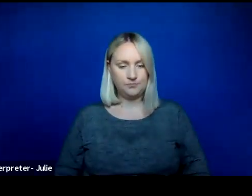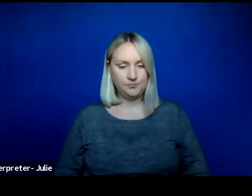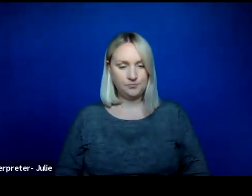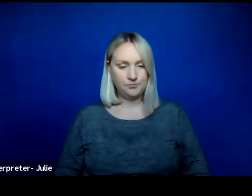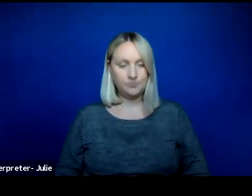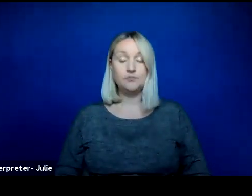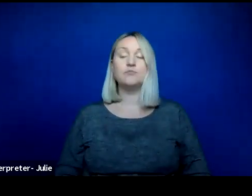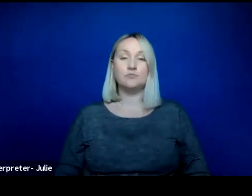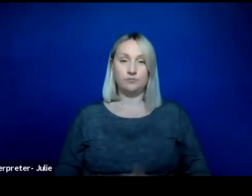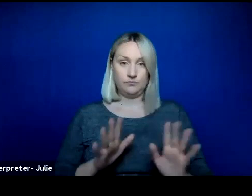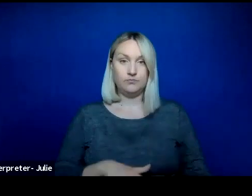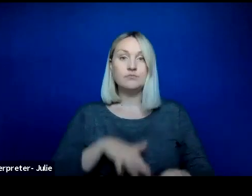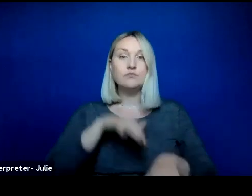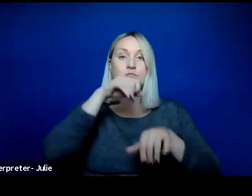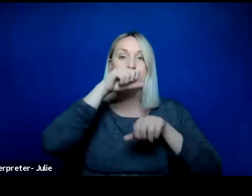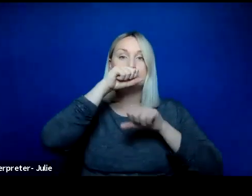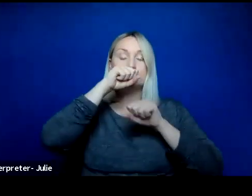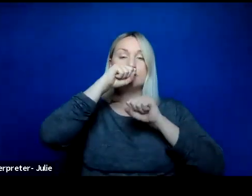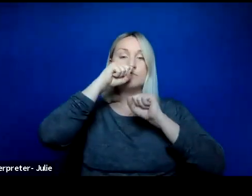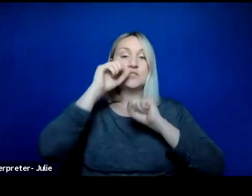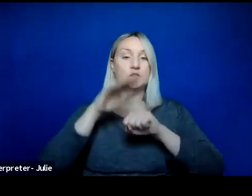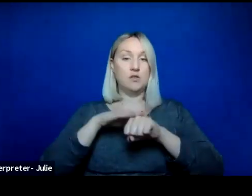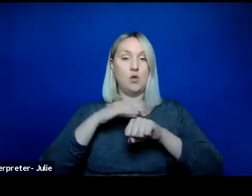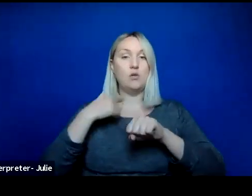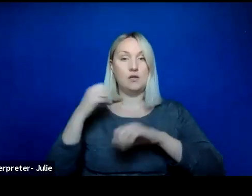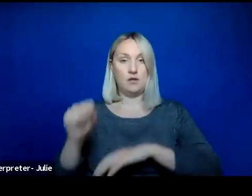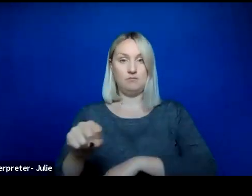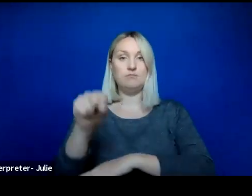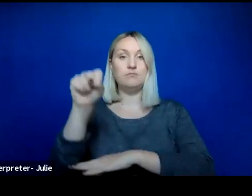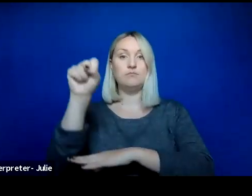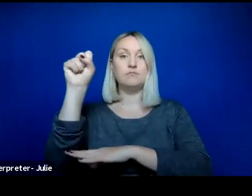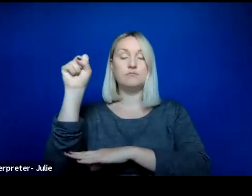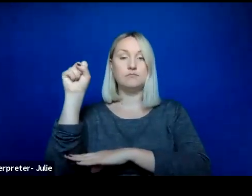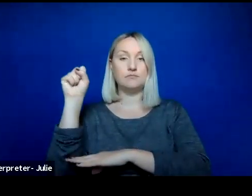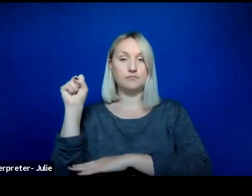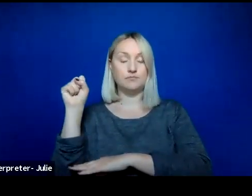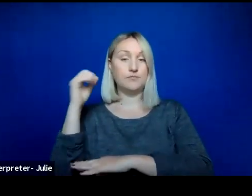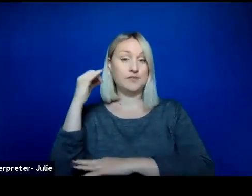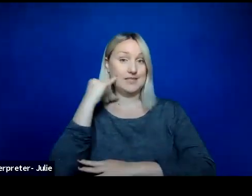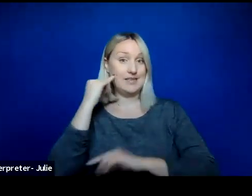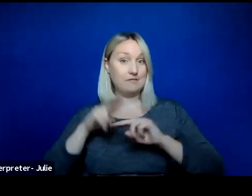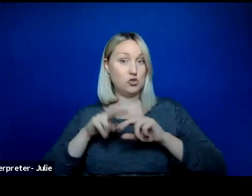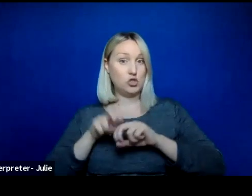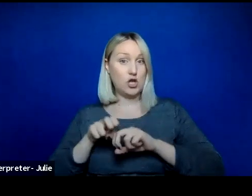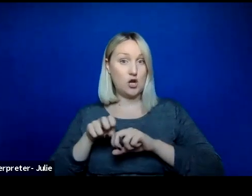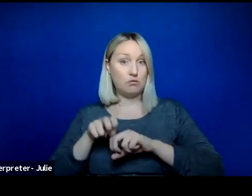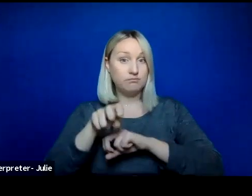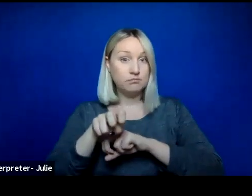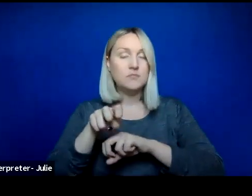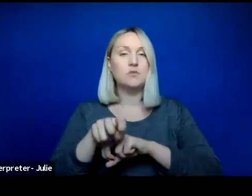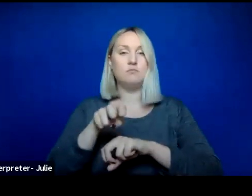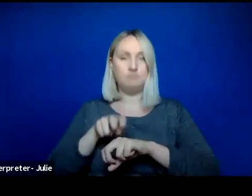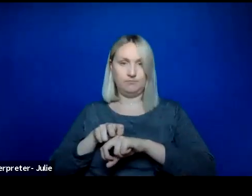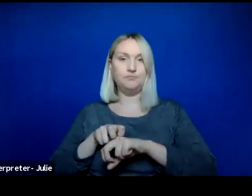On your next inhalation, slowly pick yourself up. And if you've scooted forward in your seat, you can